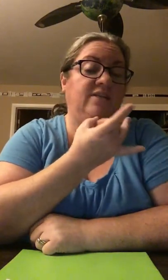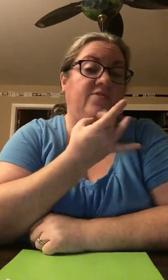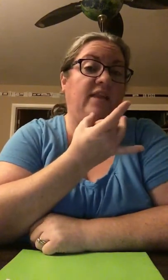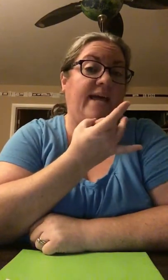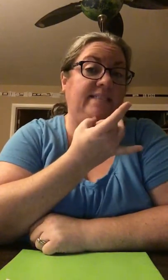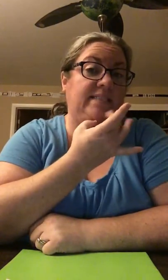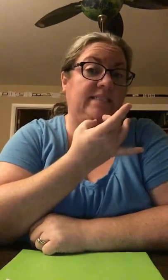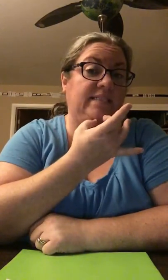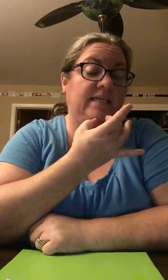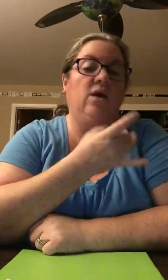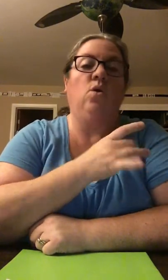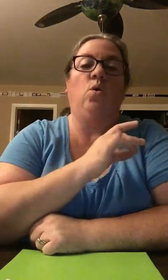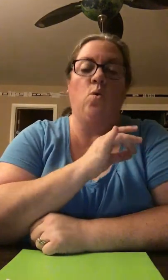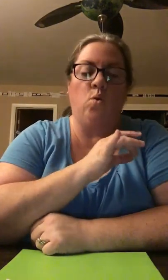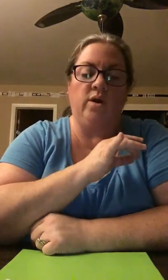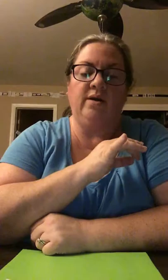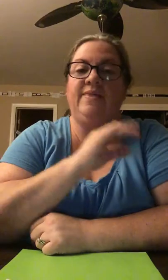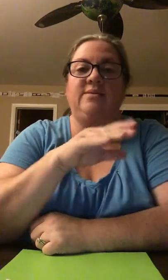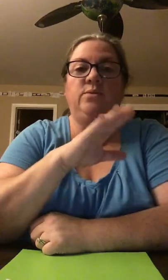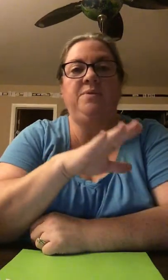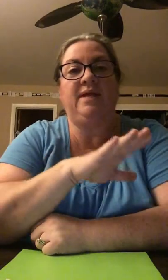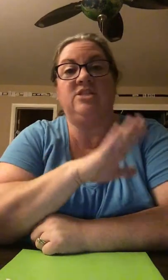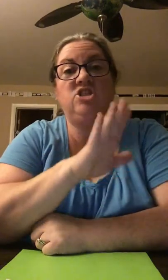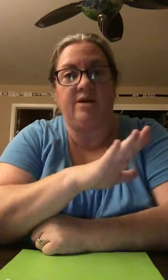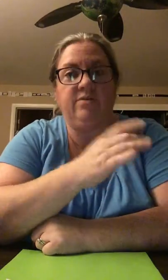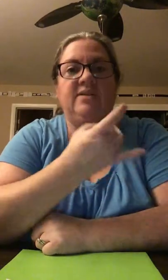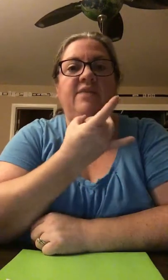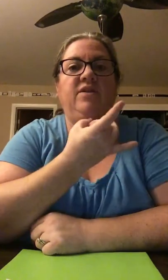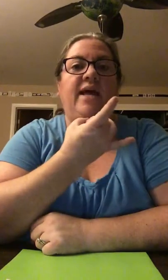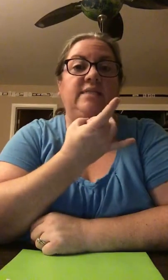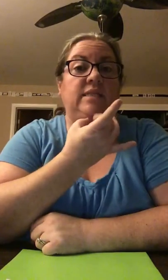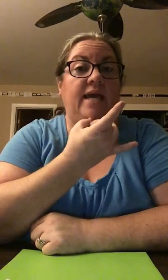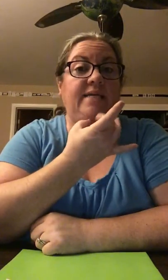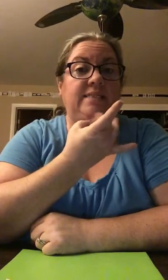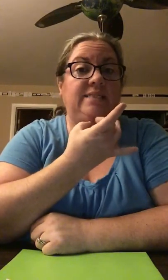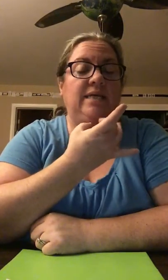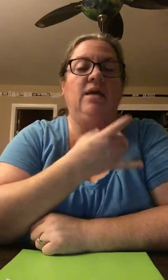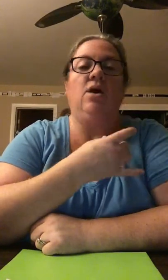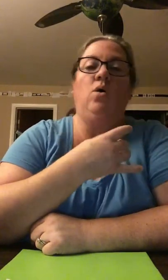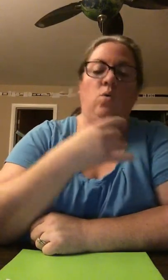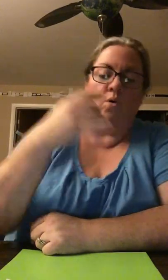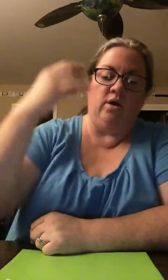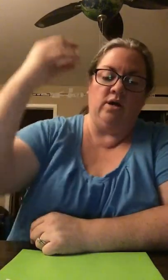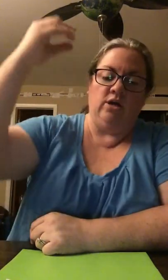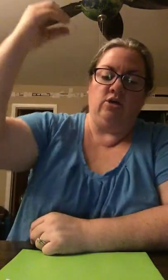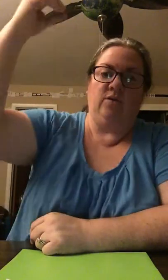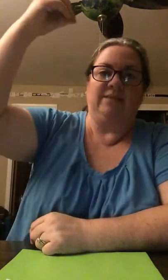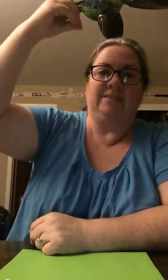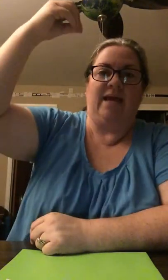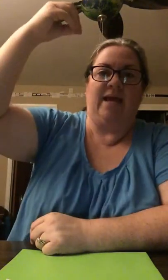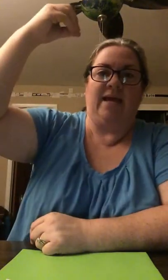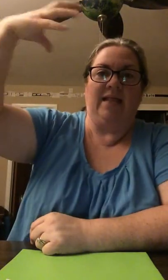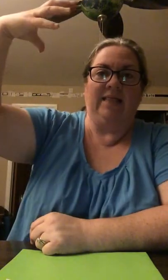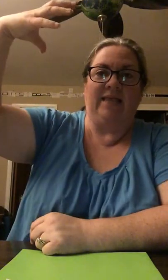for lights. Or that's what would be like a general sign for lights, lights. Or you can say